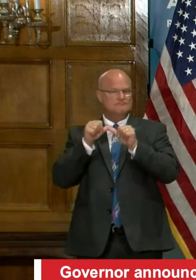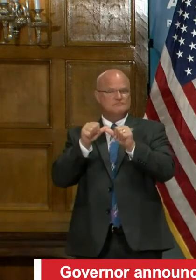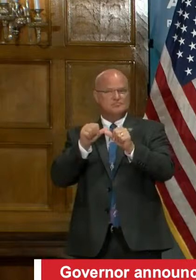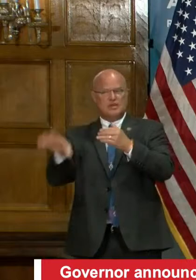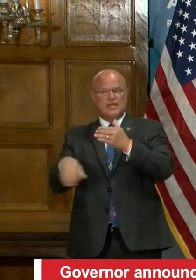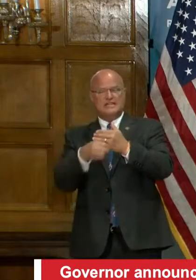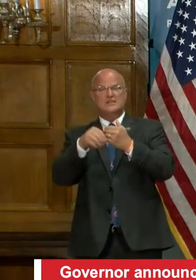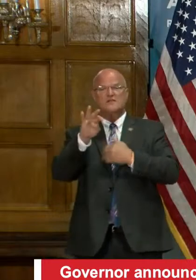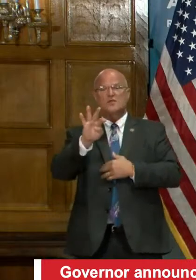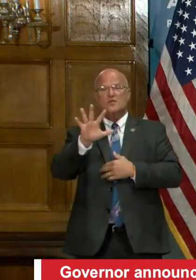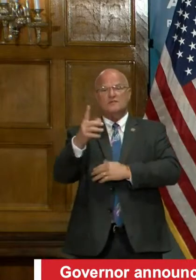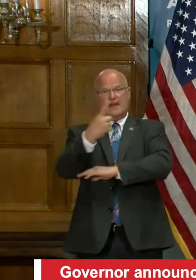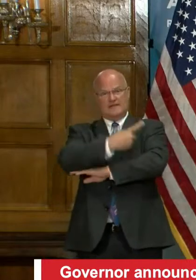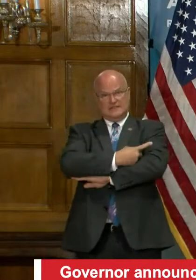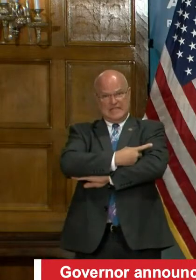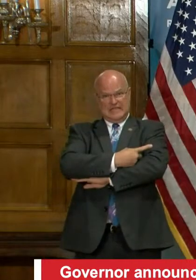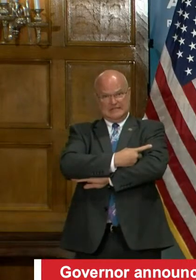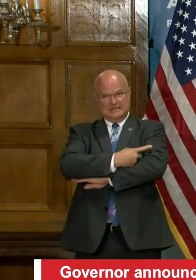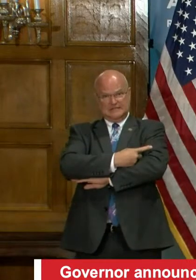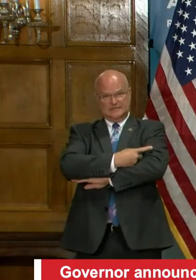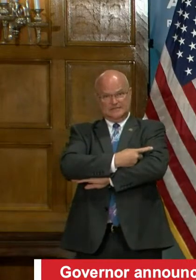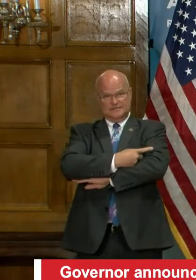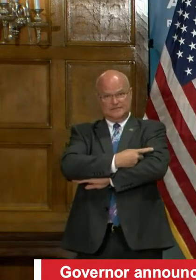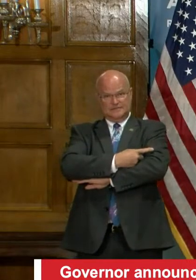for an additional 45 days.